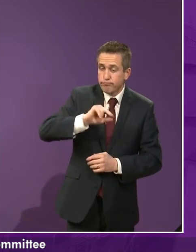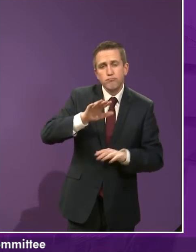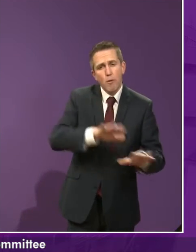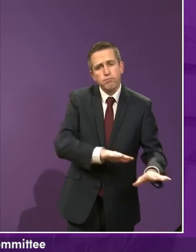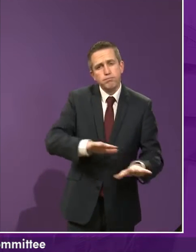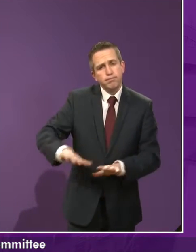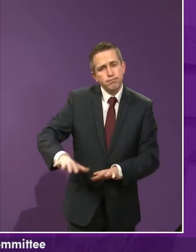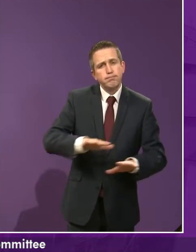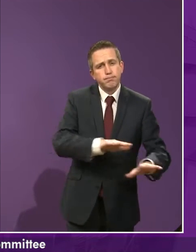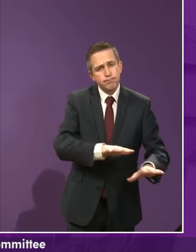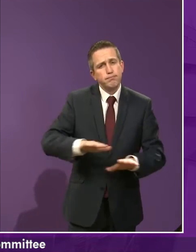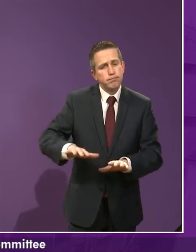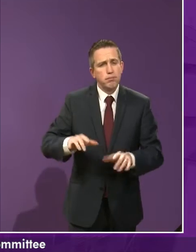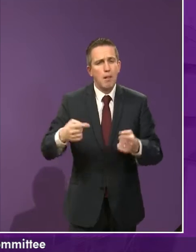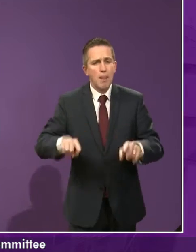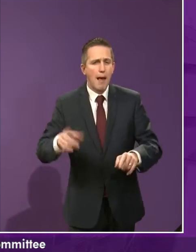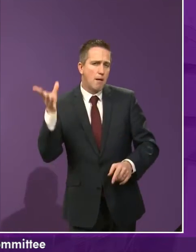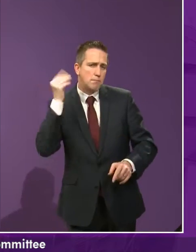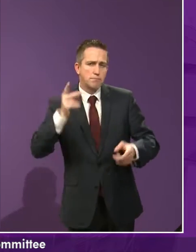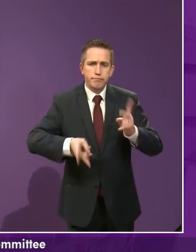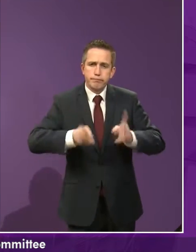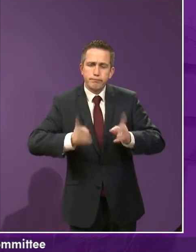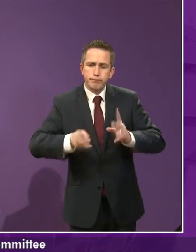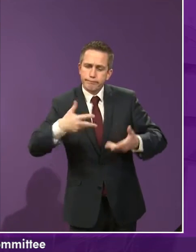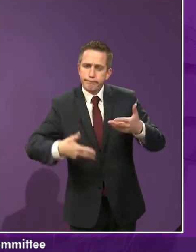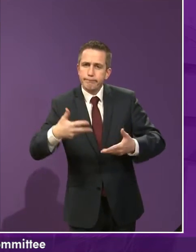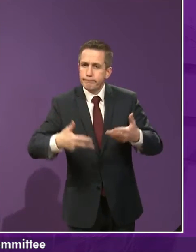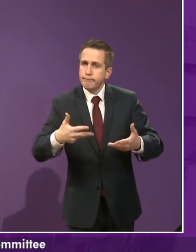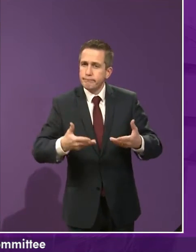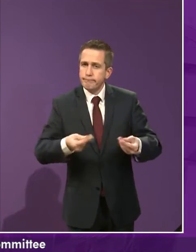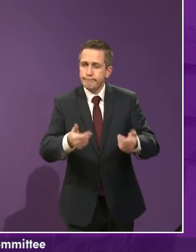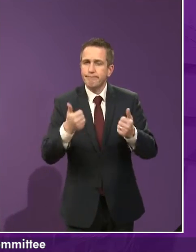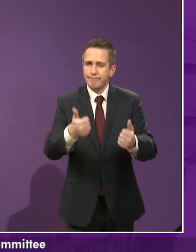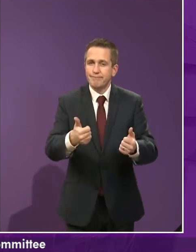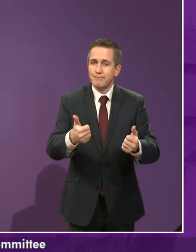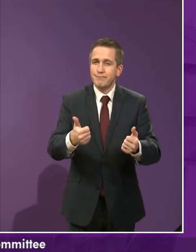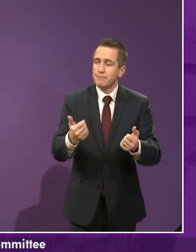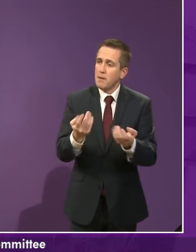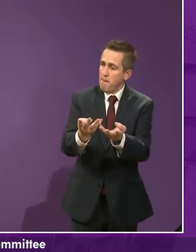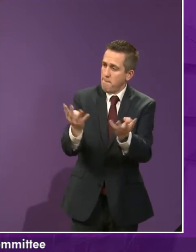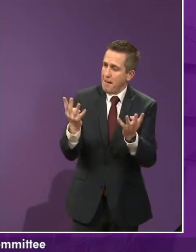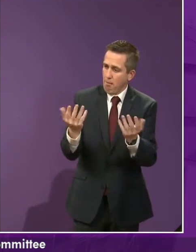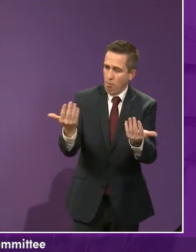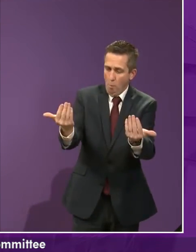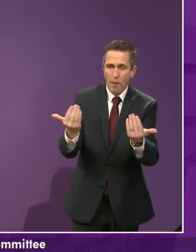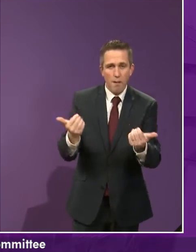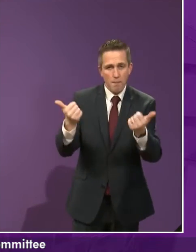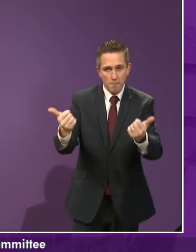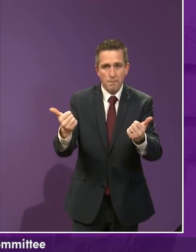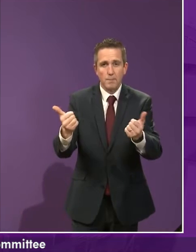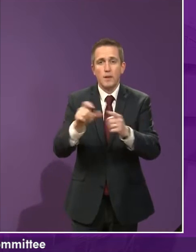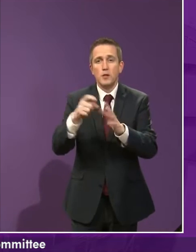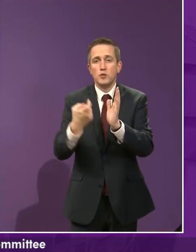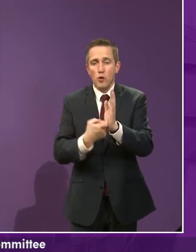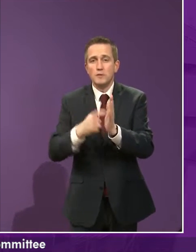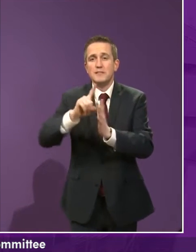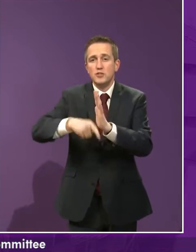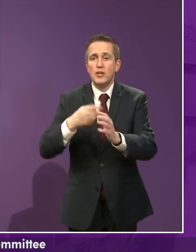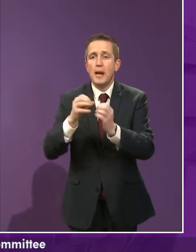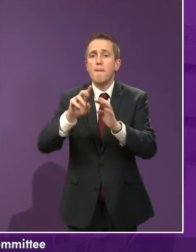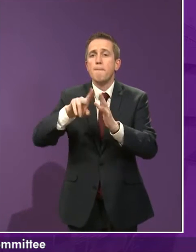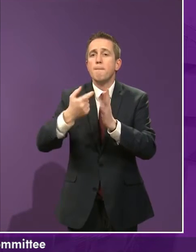fast, to allow them to sign properly. Can I welcome our panel this morning? And we have Dr. Jane Bamforth,